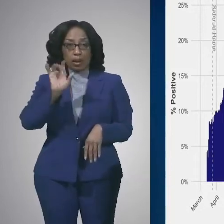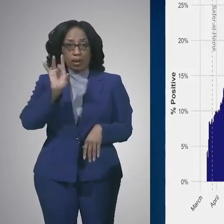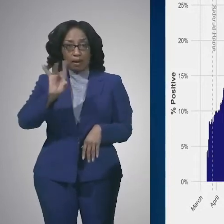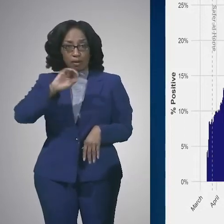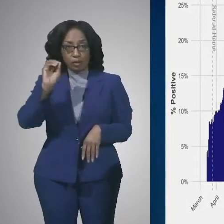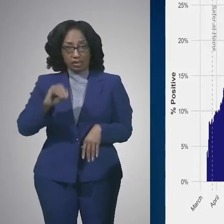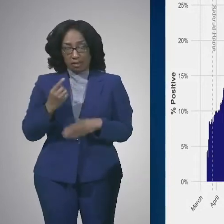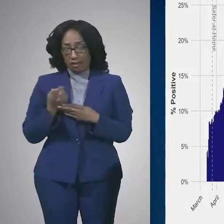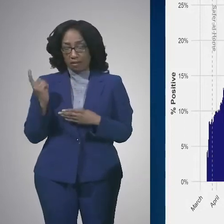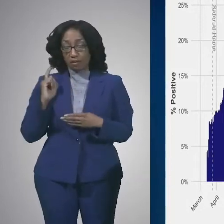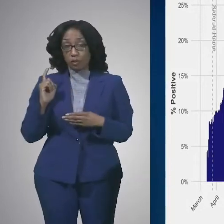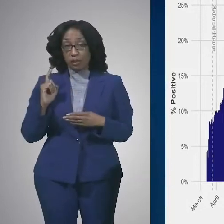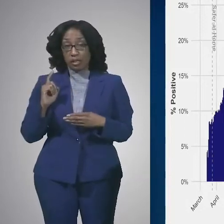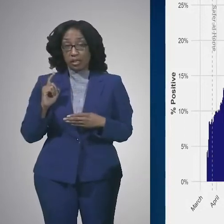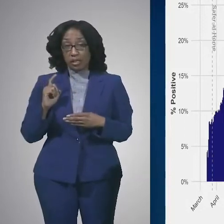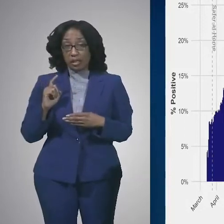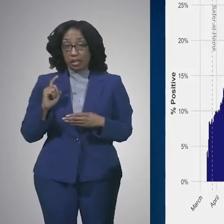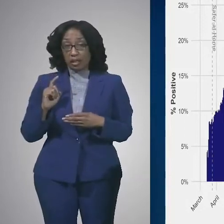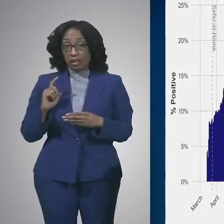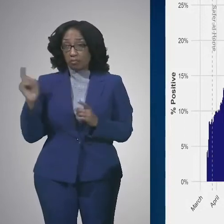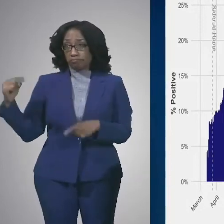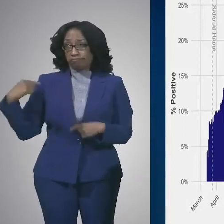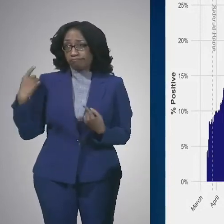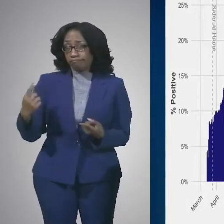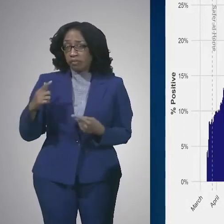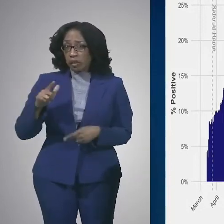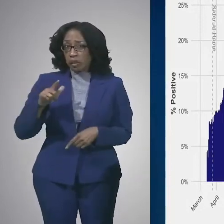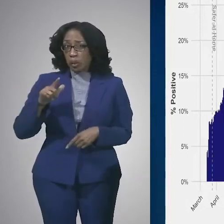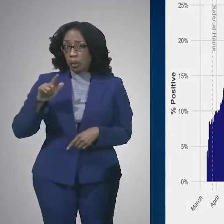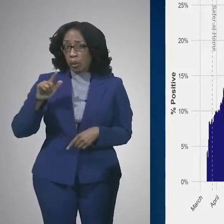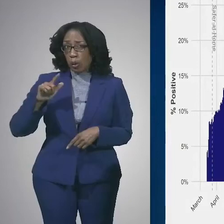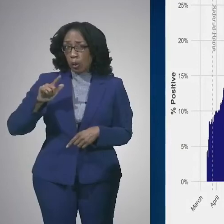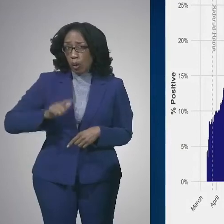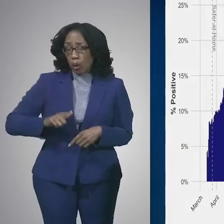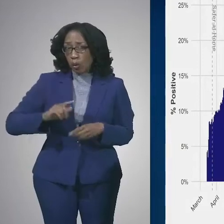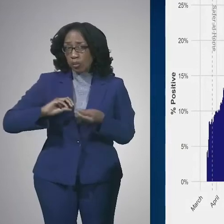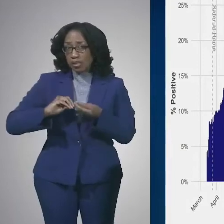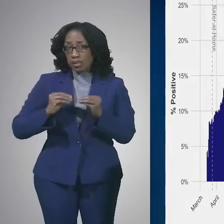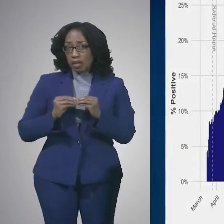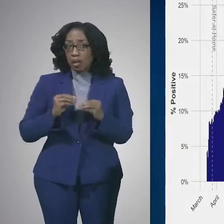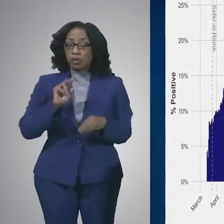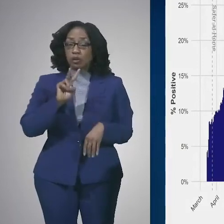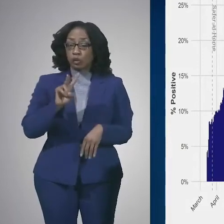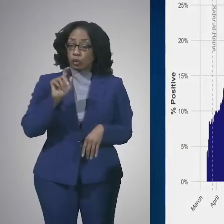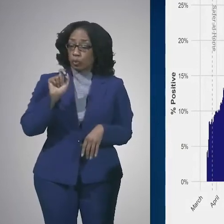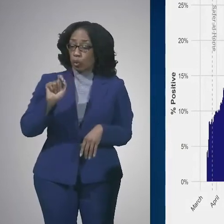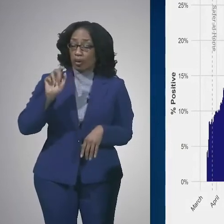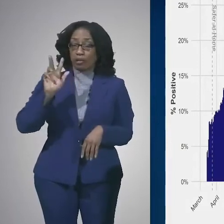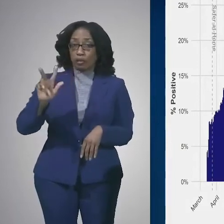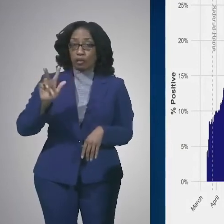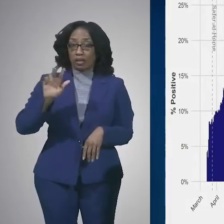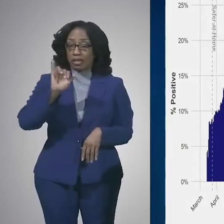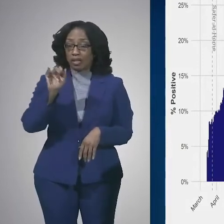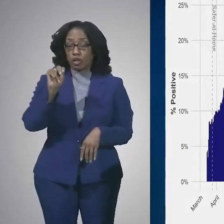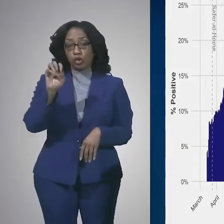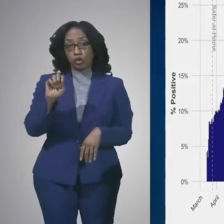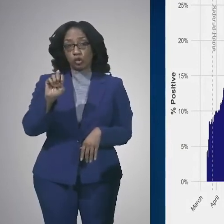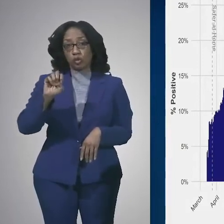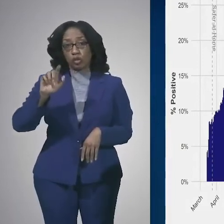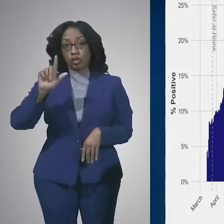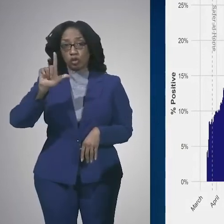last week. The lowest positivity rate we have seen during the pandemic was 2.3% back on June